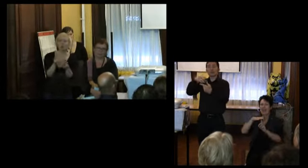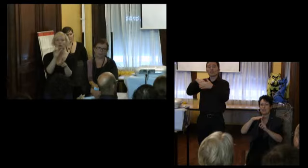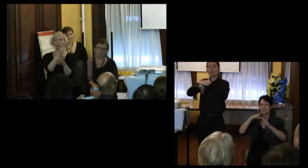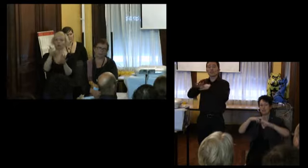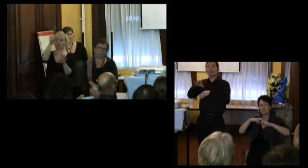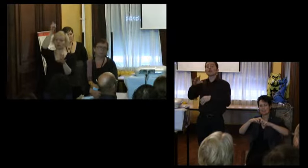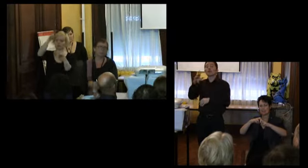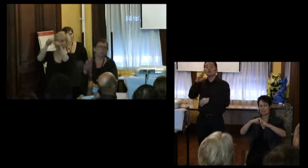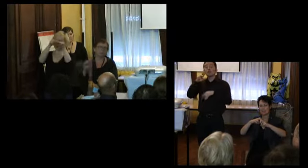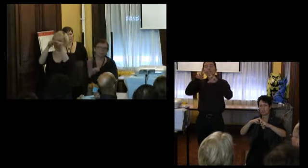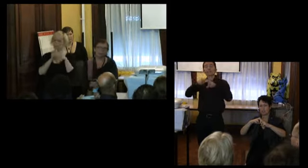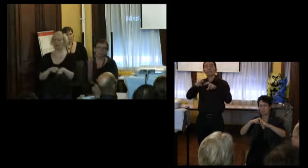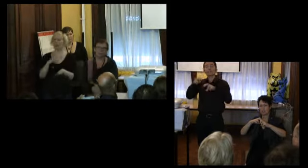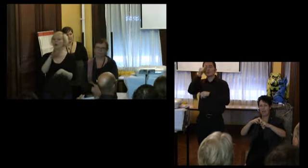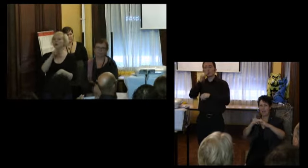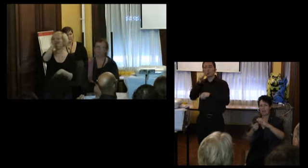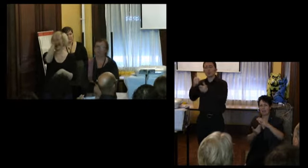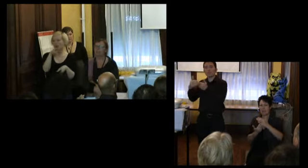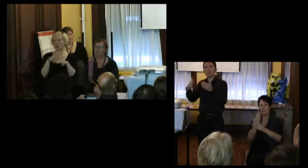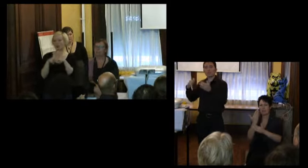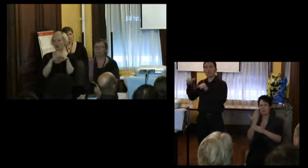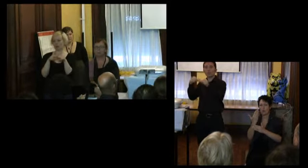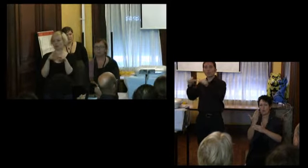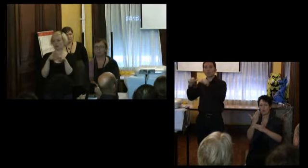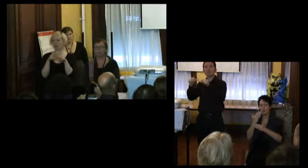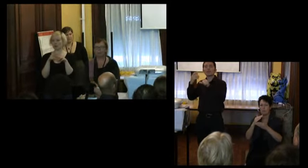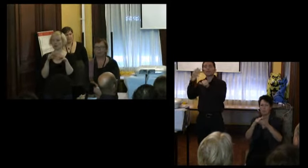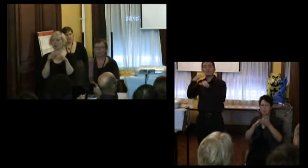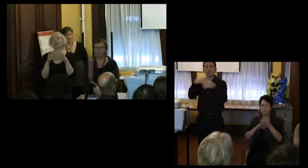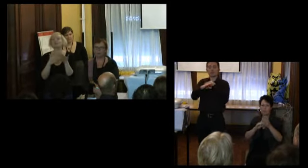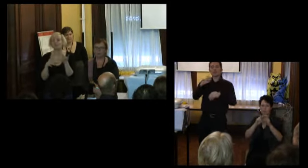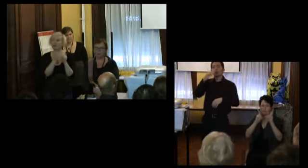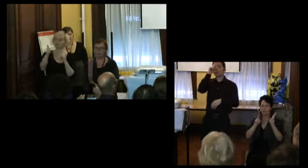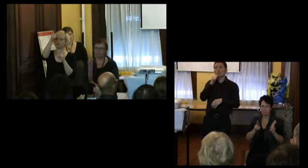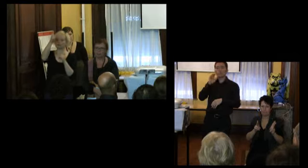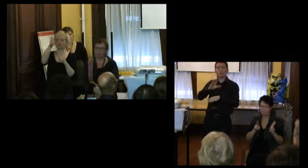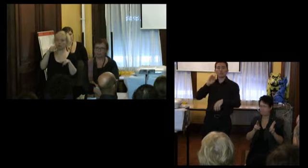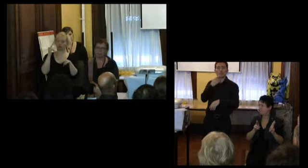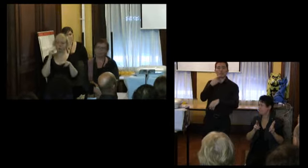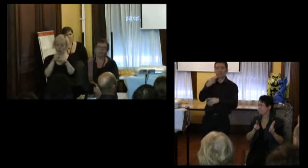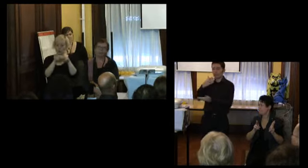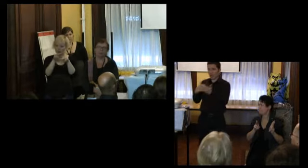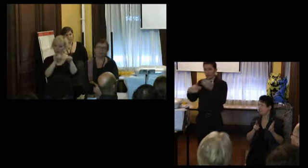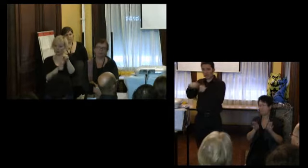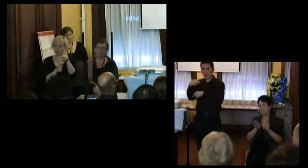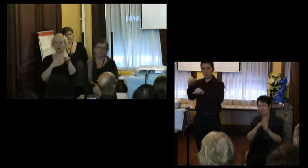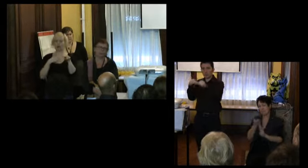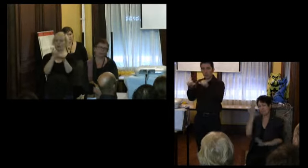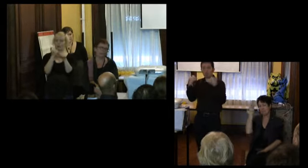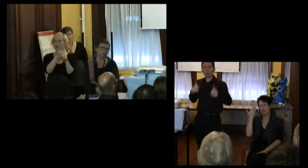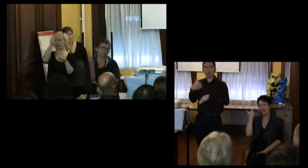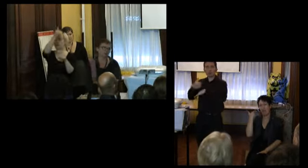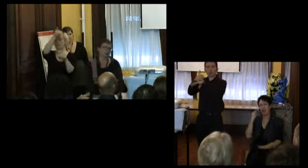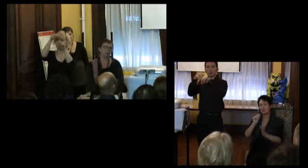is the modern museum of the Deaf Museum. I also used to be a project leader for the start